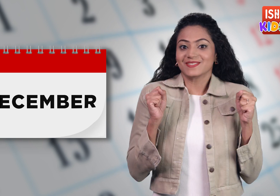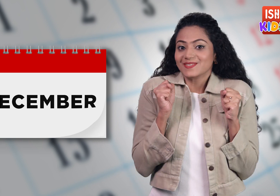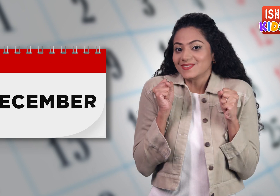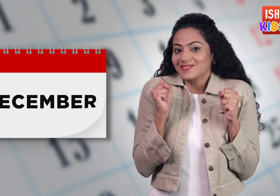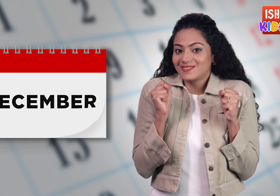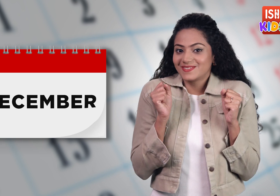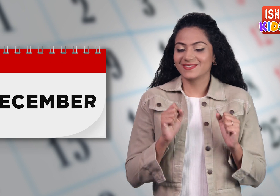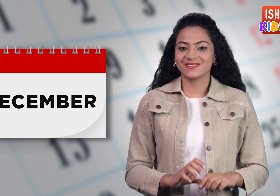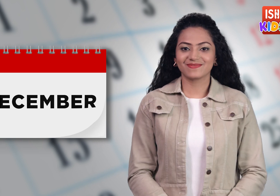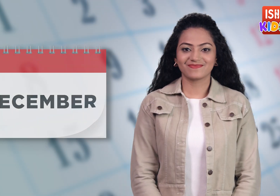December.